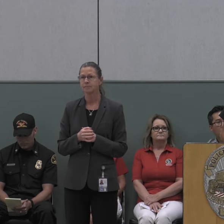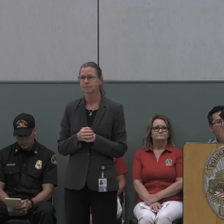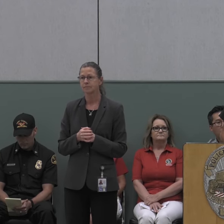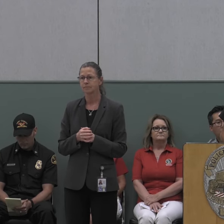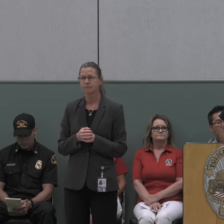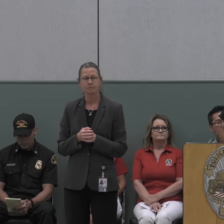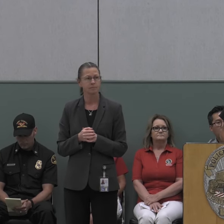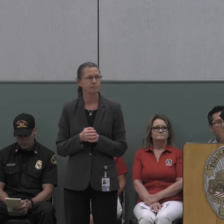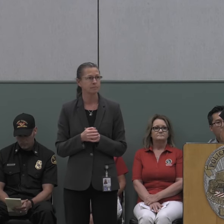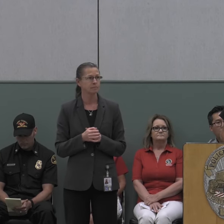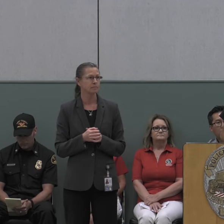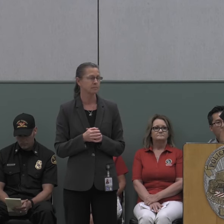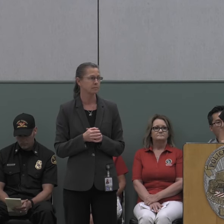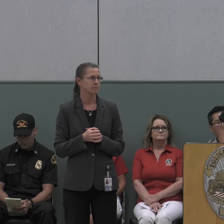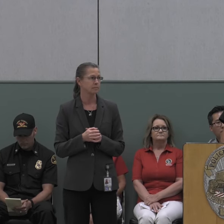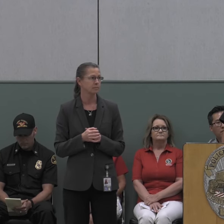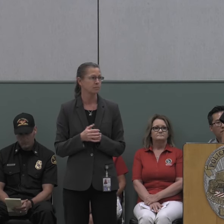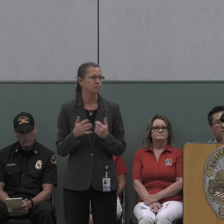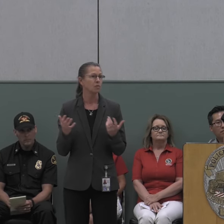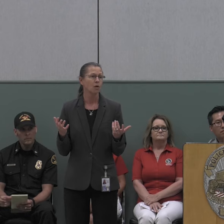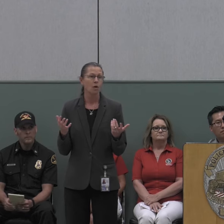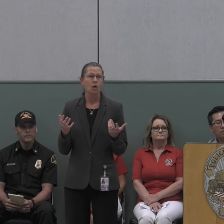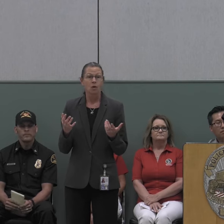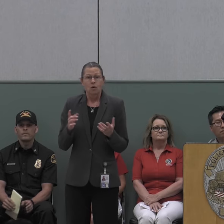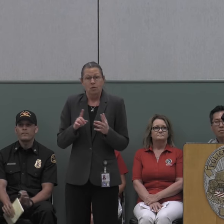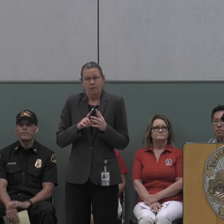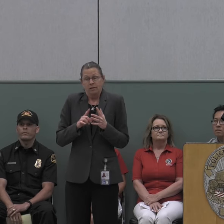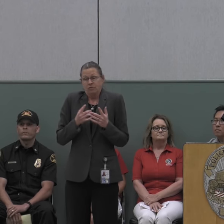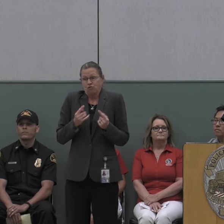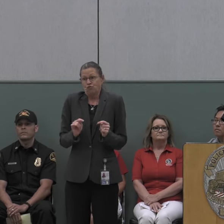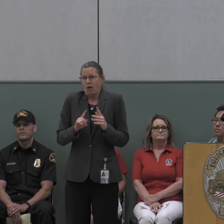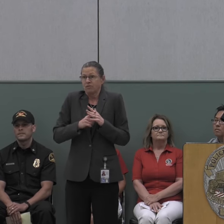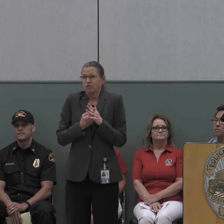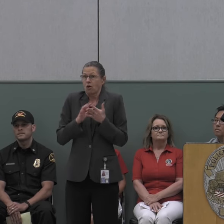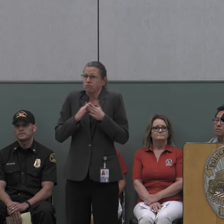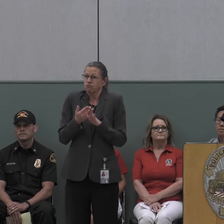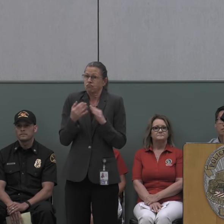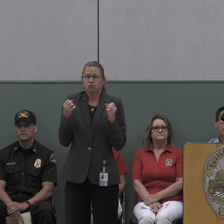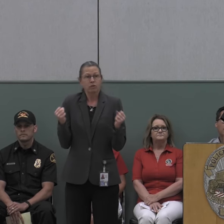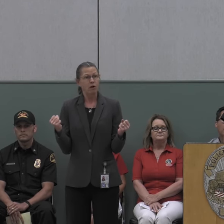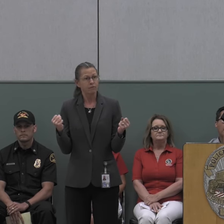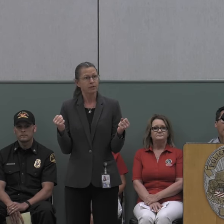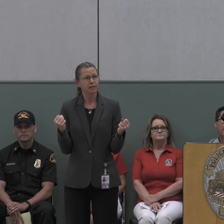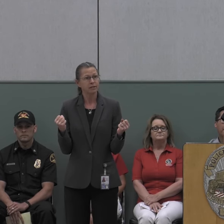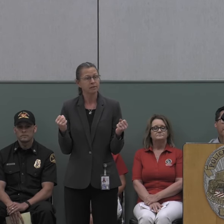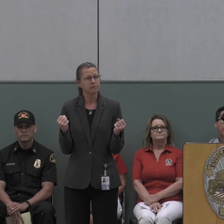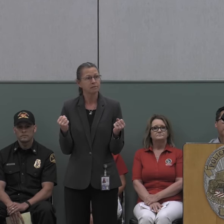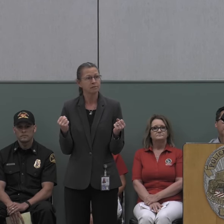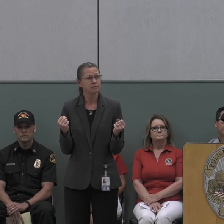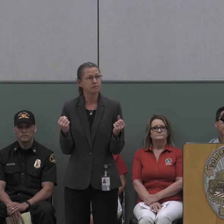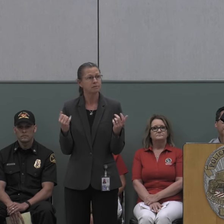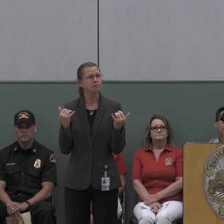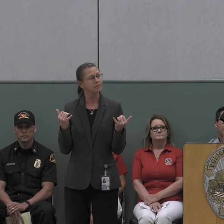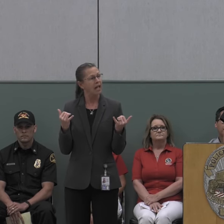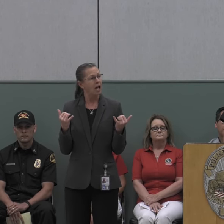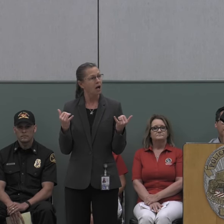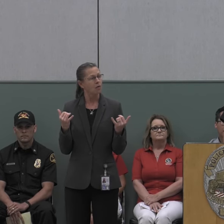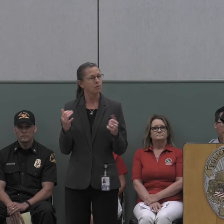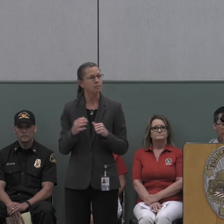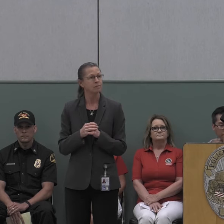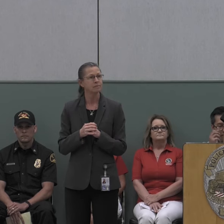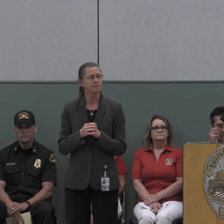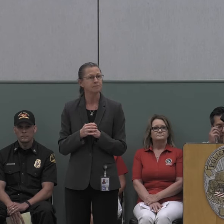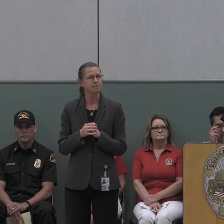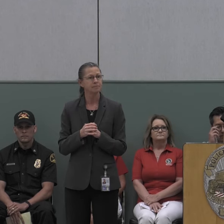Well, let's try to start recovering now. And so now it's our job to not only protect